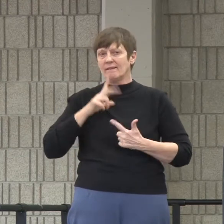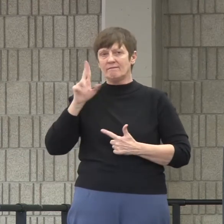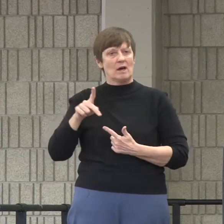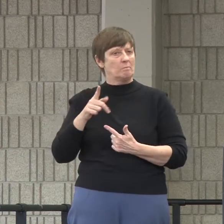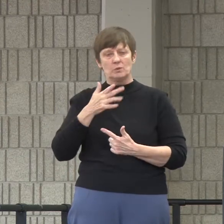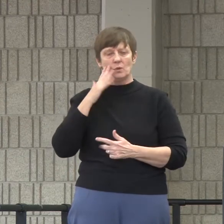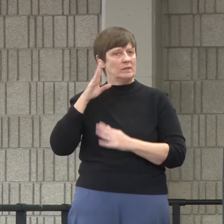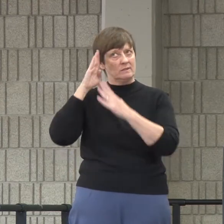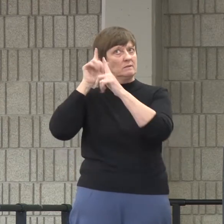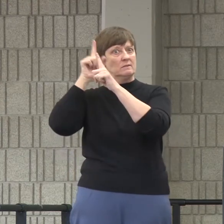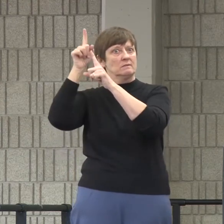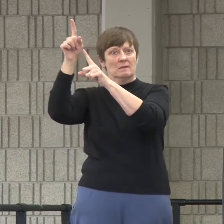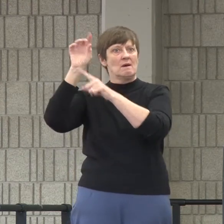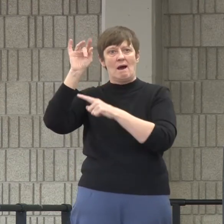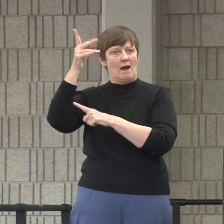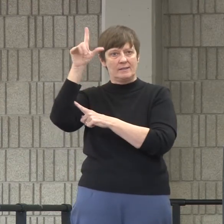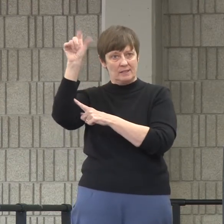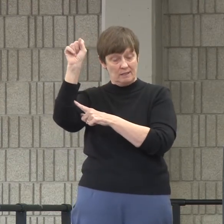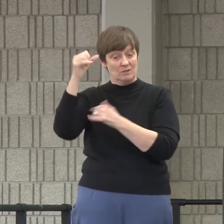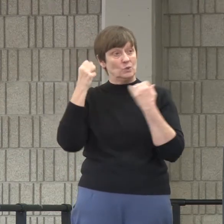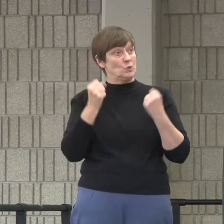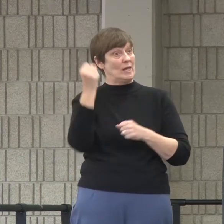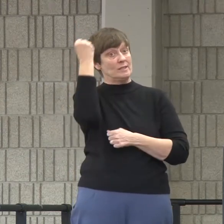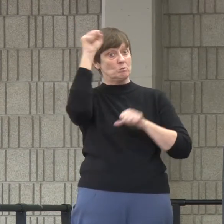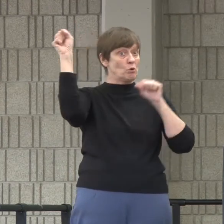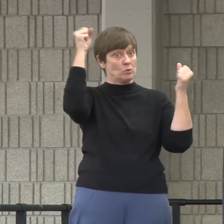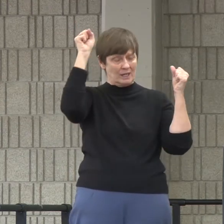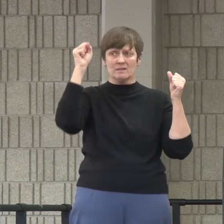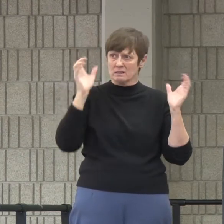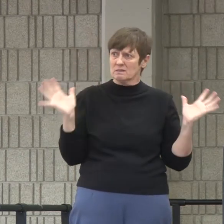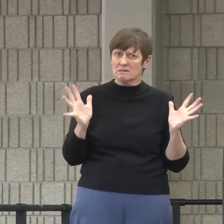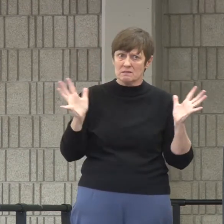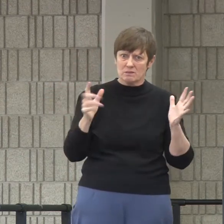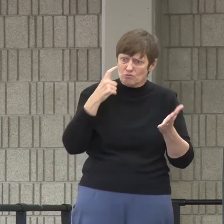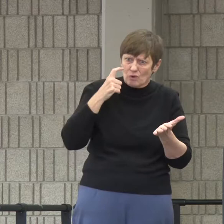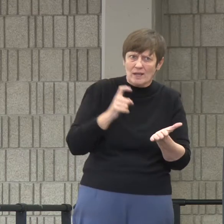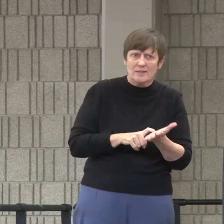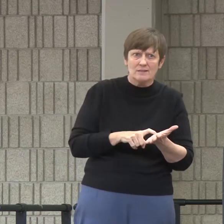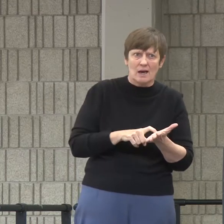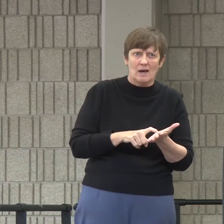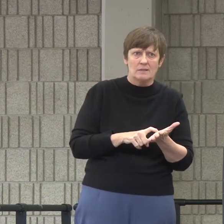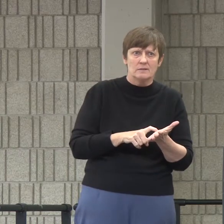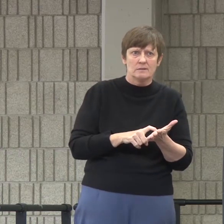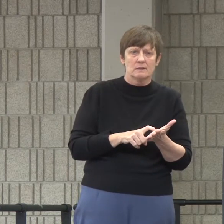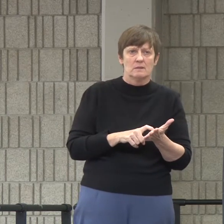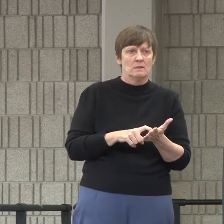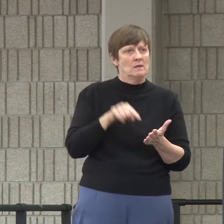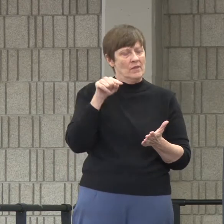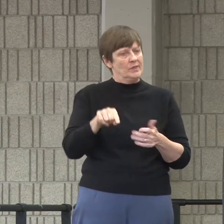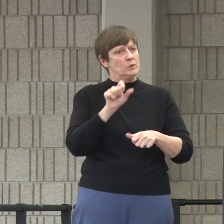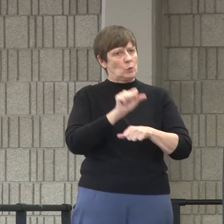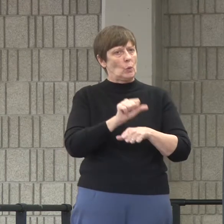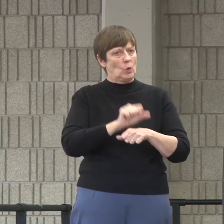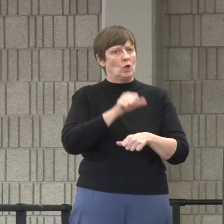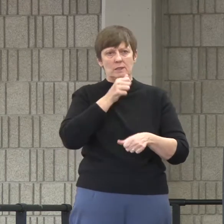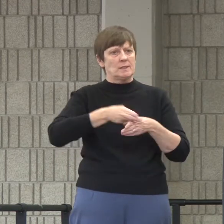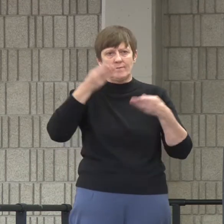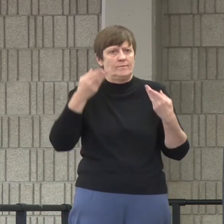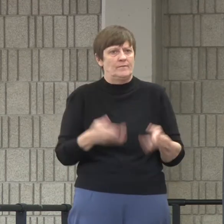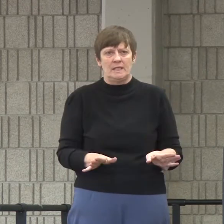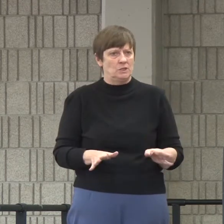ideals, and today's protests are urging us to recognize that this work is not done.